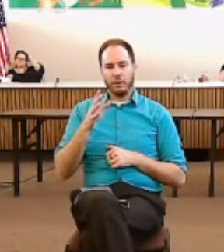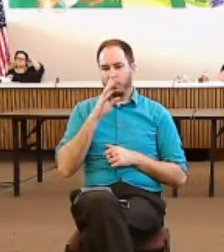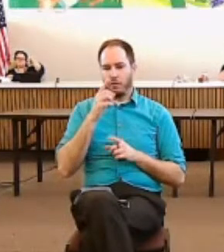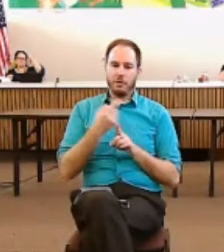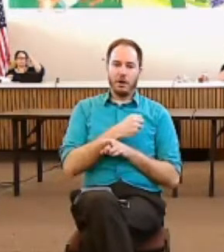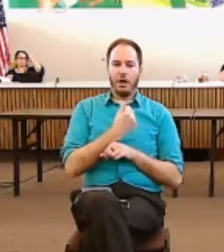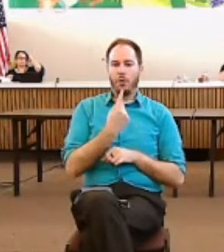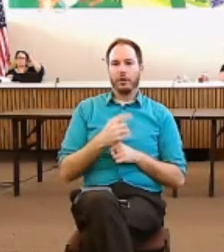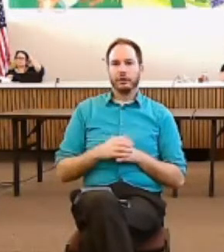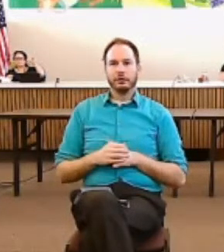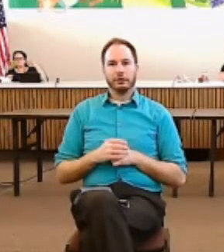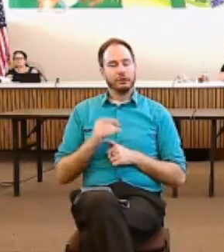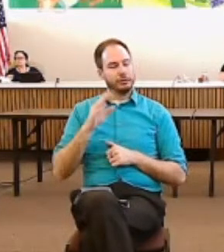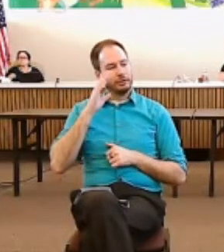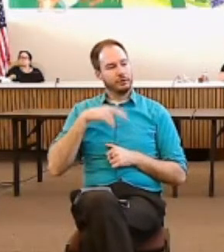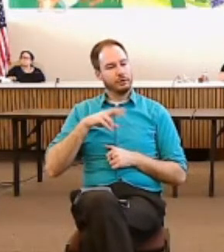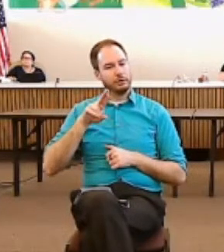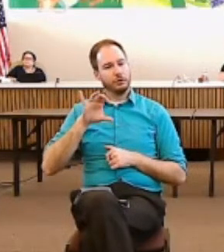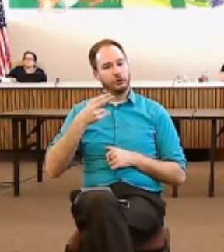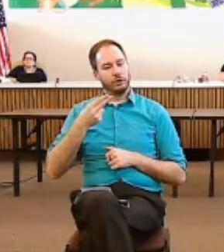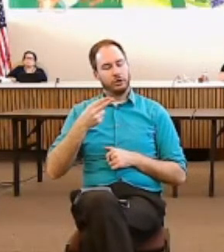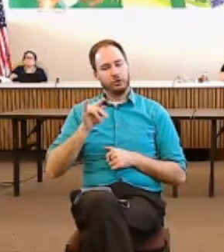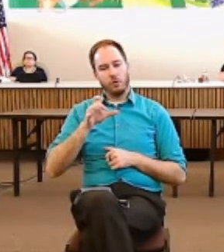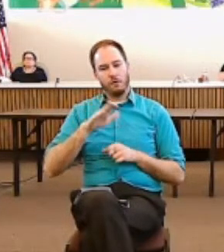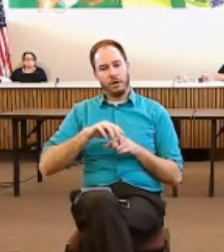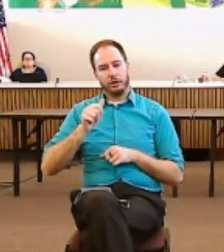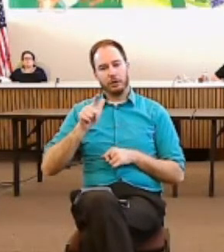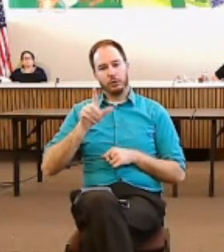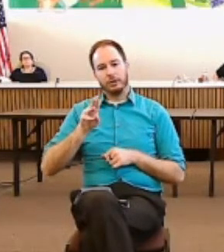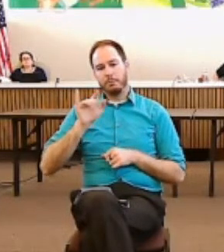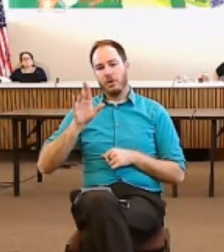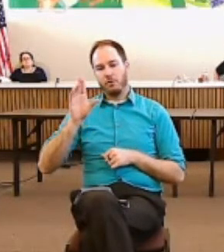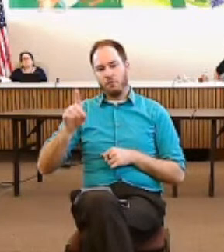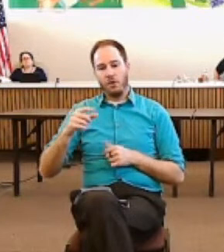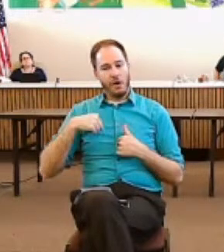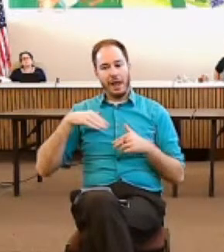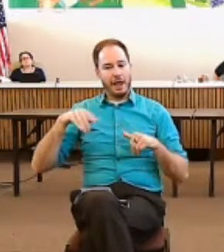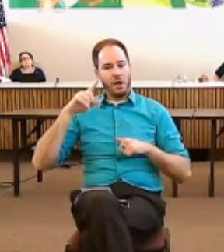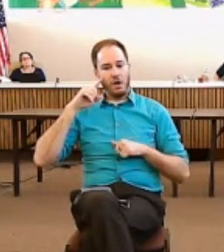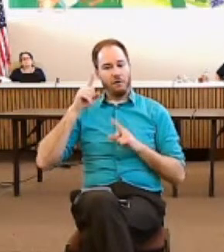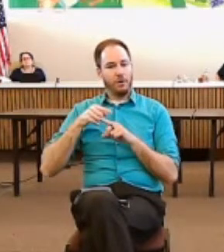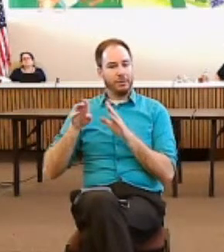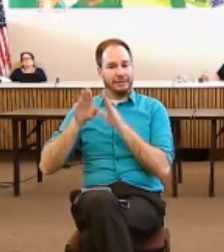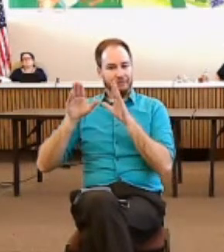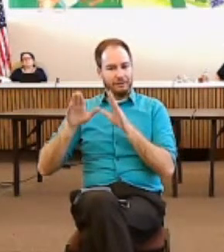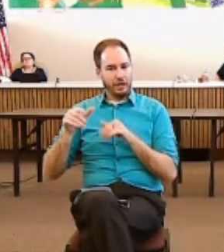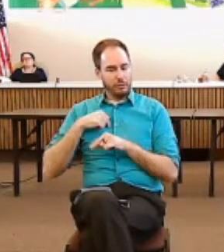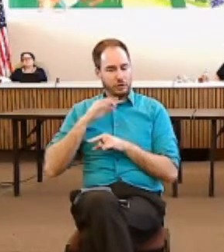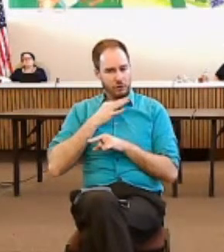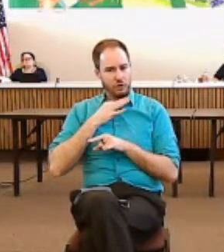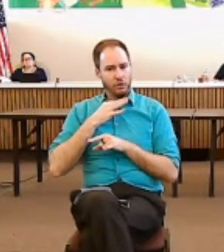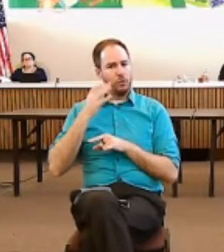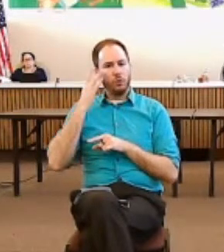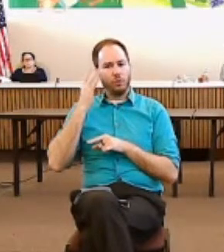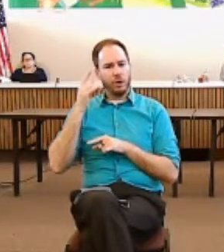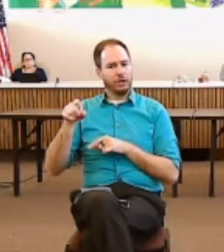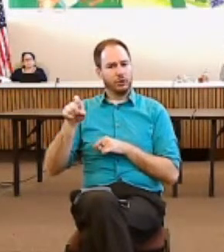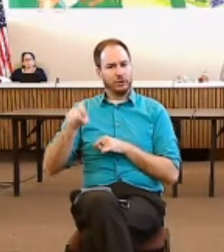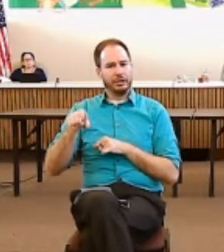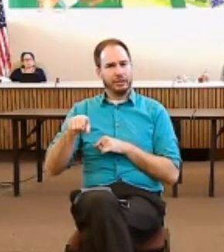on the last one. Yeah, Rich Road, 1026 Middle Road. What I haven't heard from the developers yet is why do